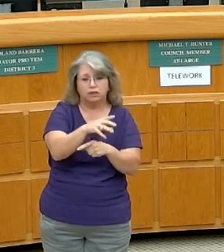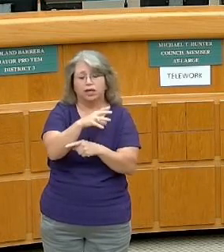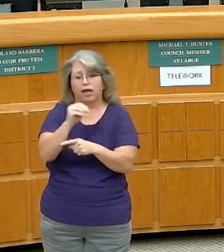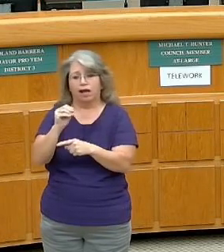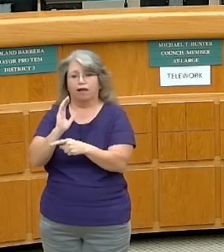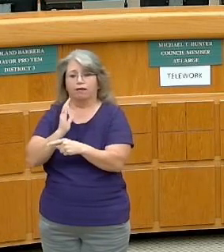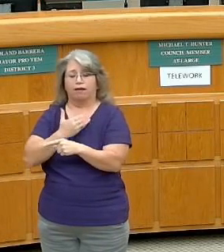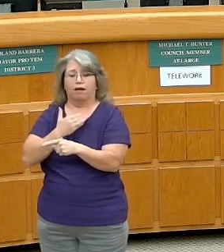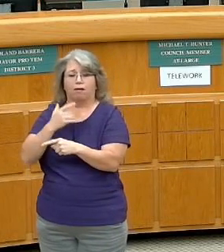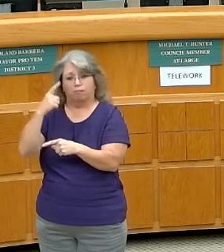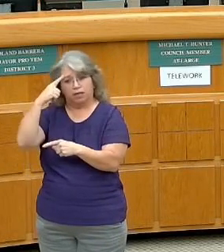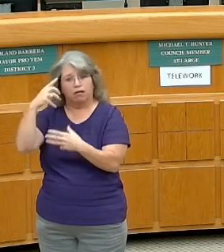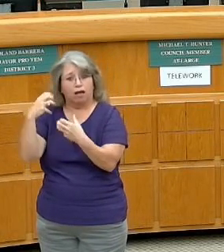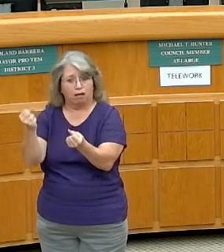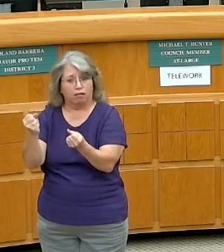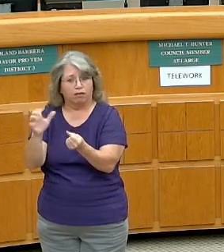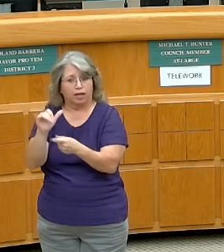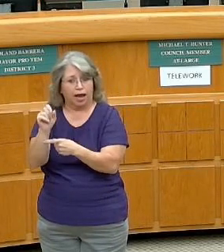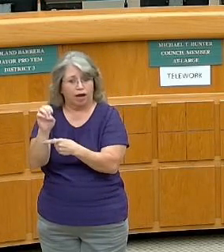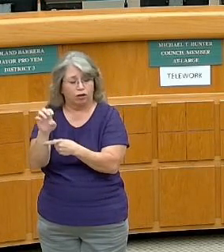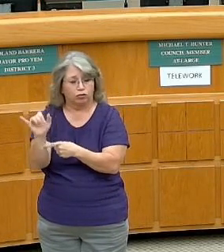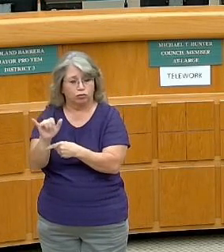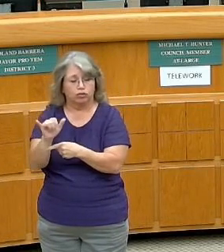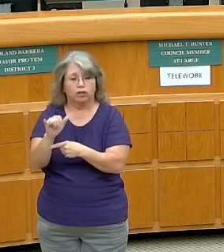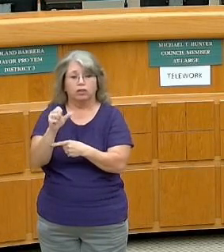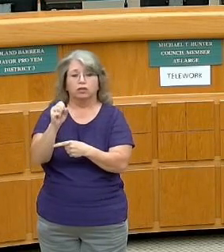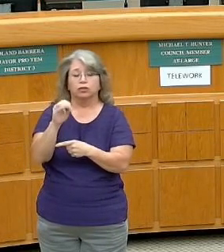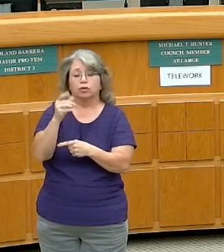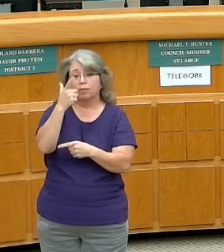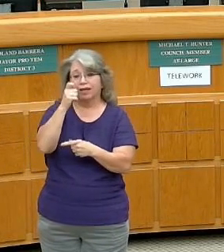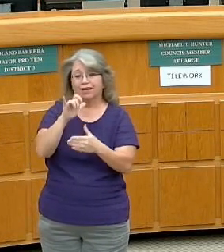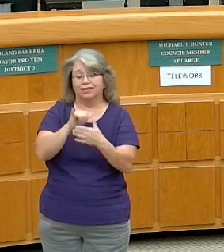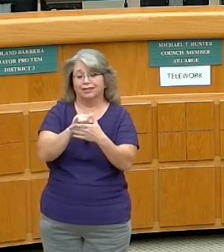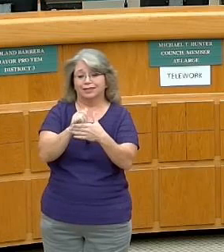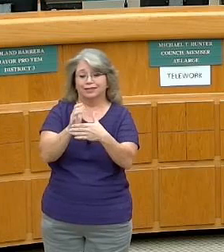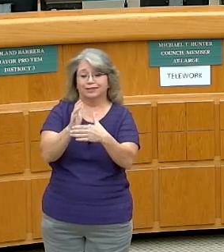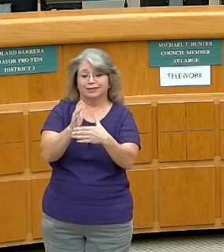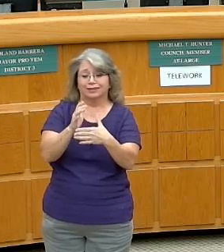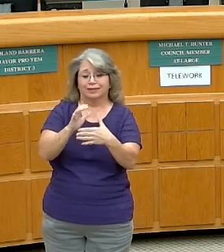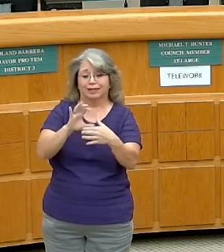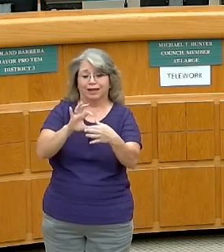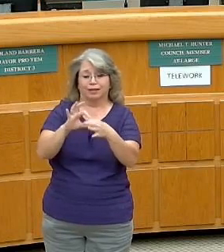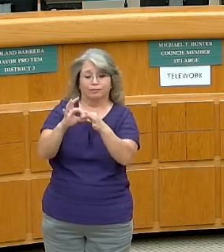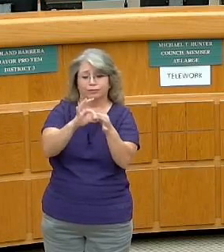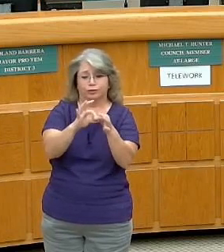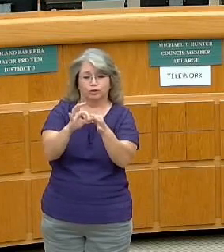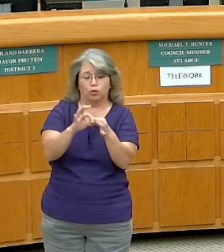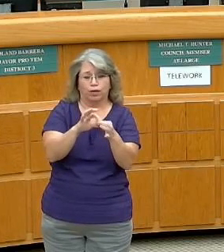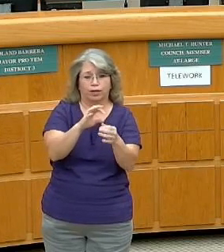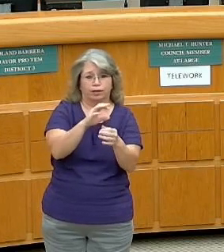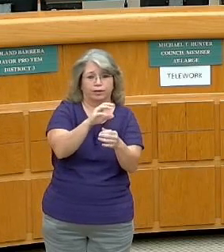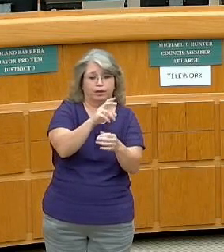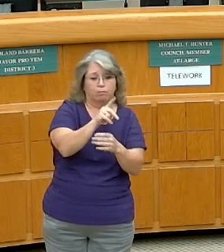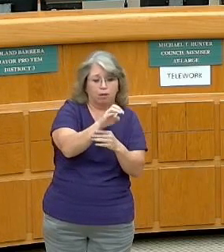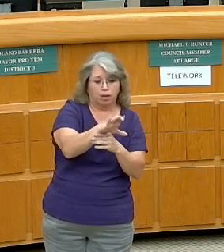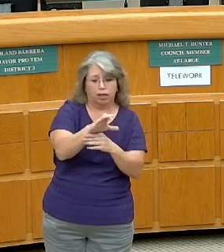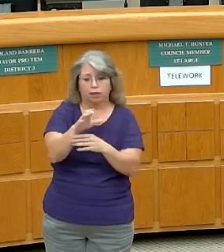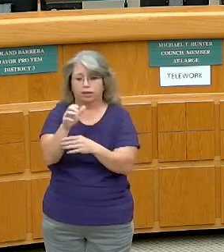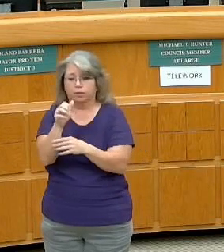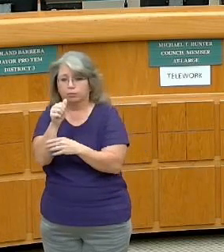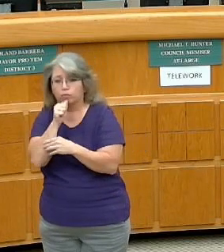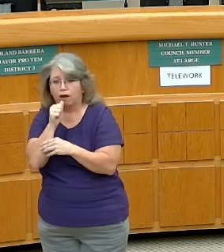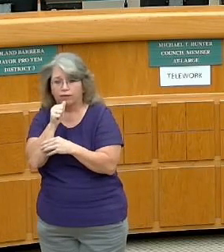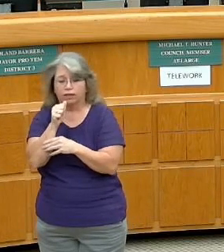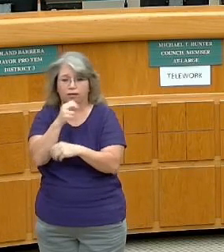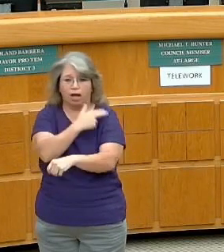private-public quasi, we have more resources than, I would say, most jurisdictions that are